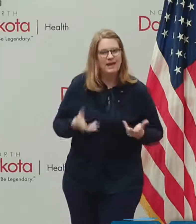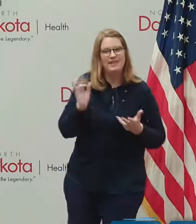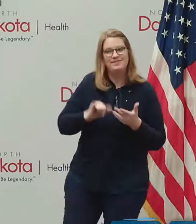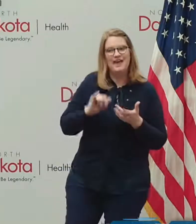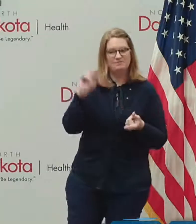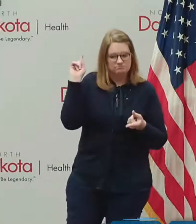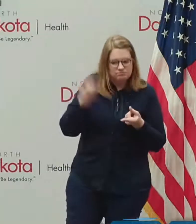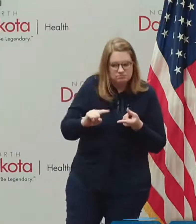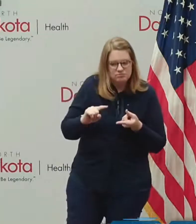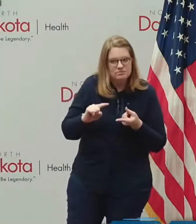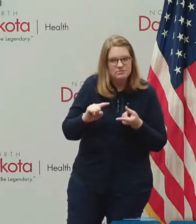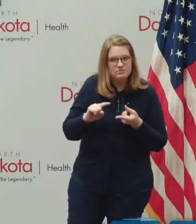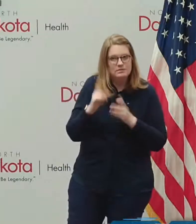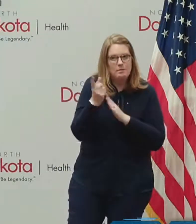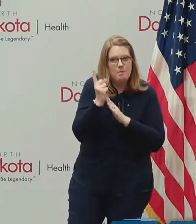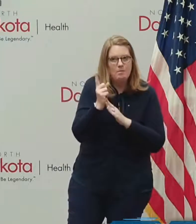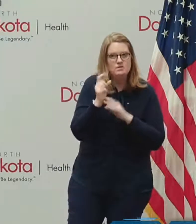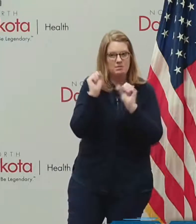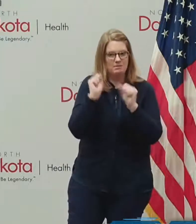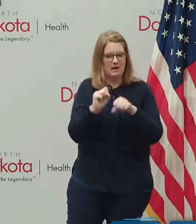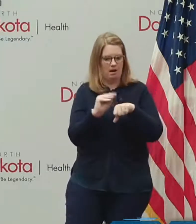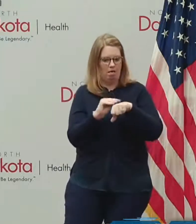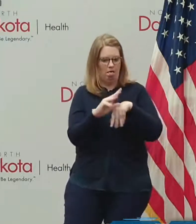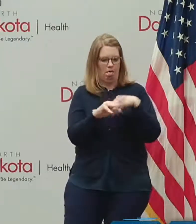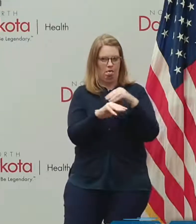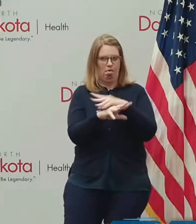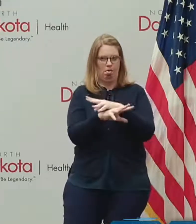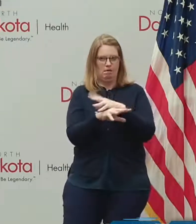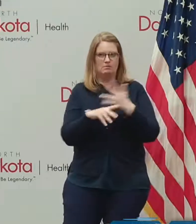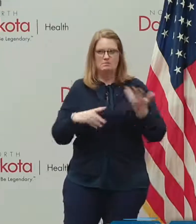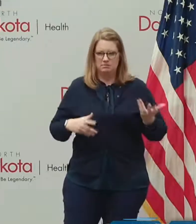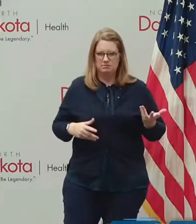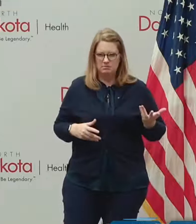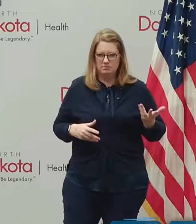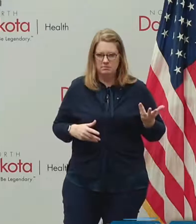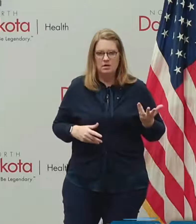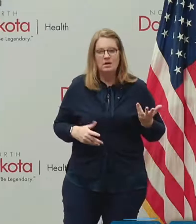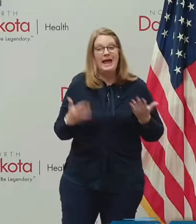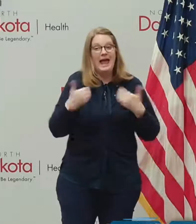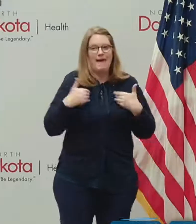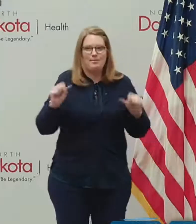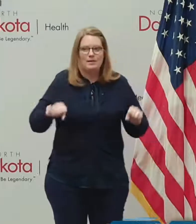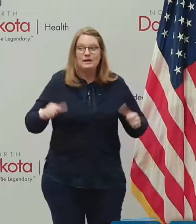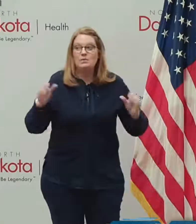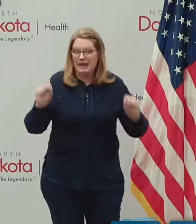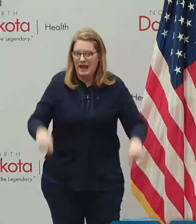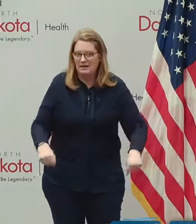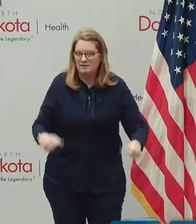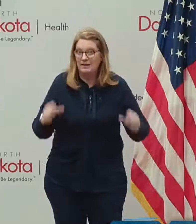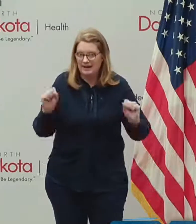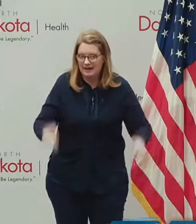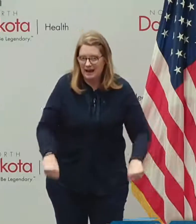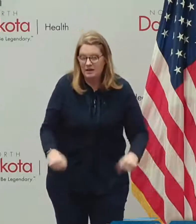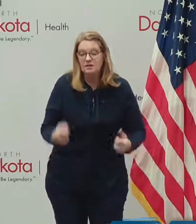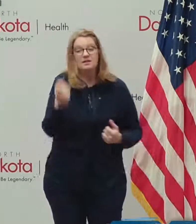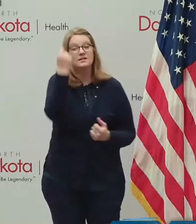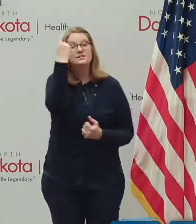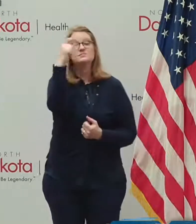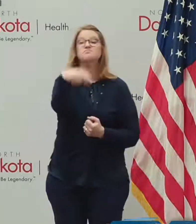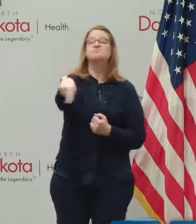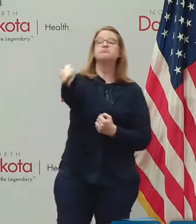of transmissible moments. And so we know that we have the ability to do that, so there is choices that we can